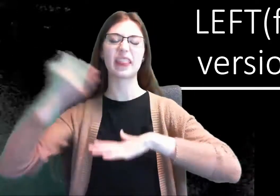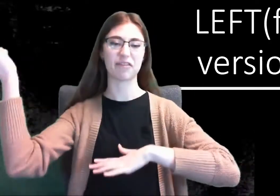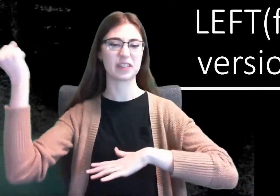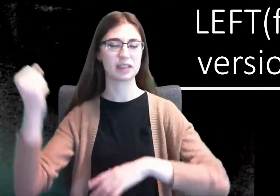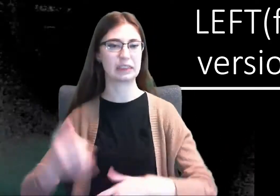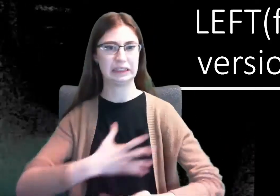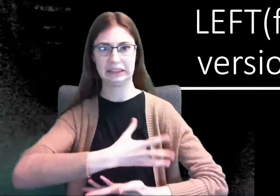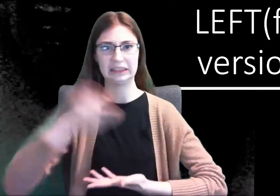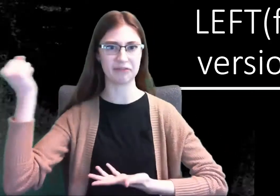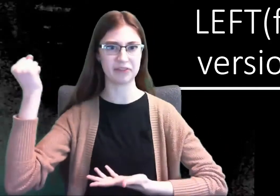Left, left.